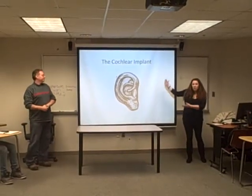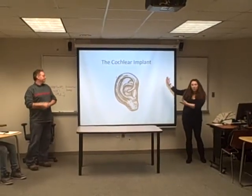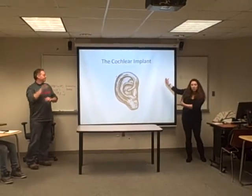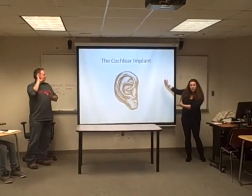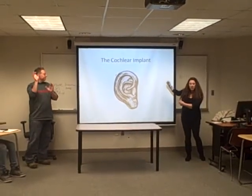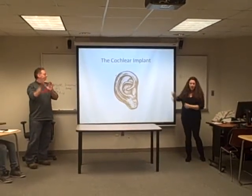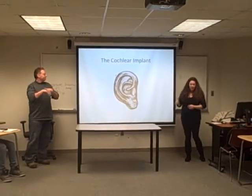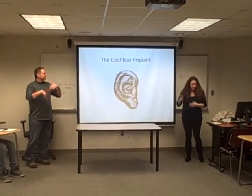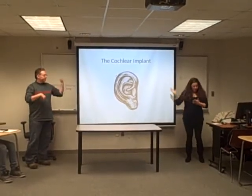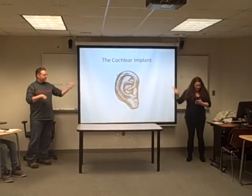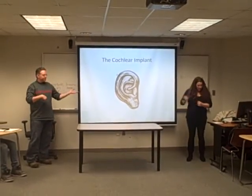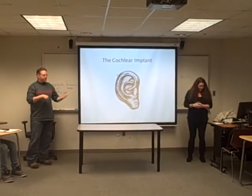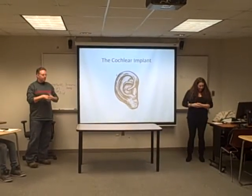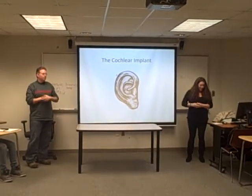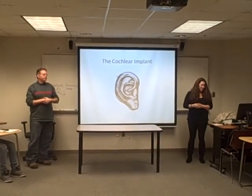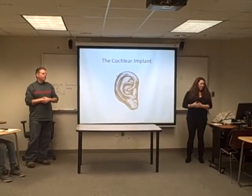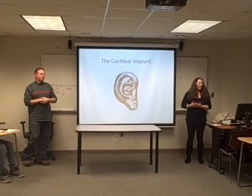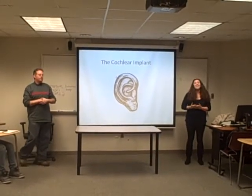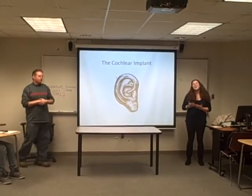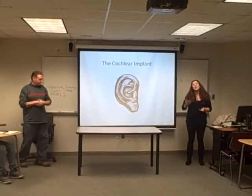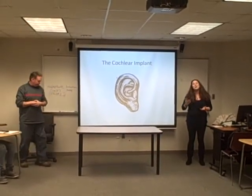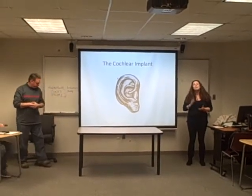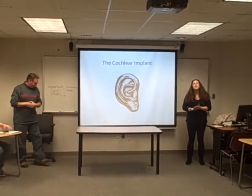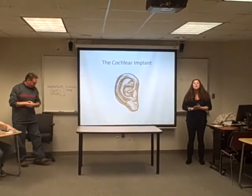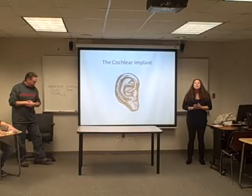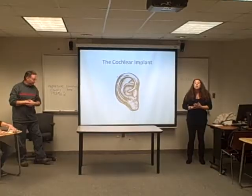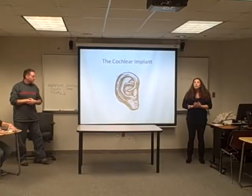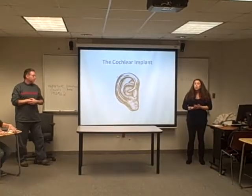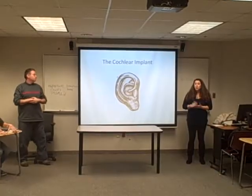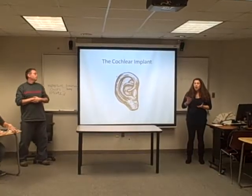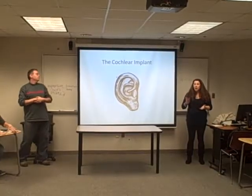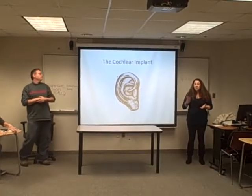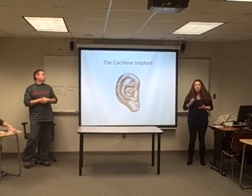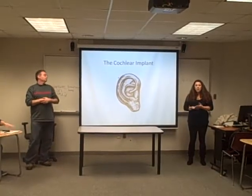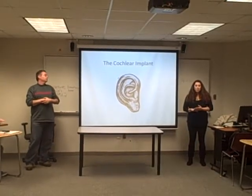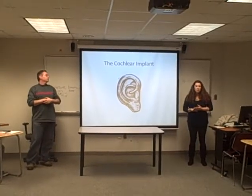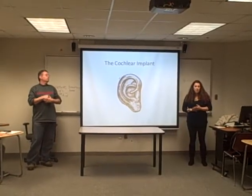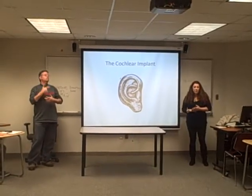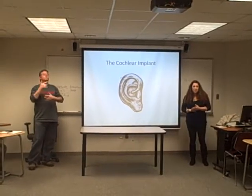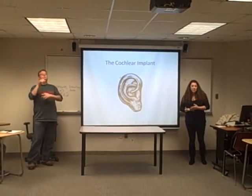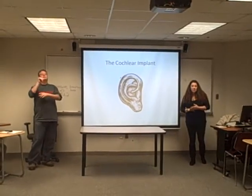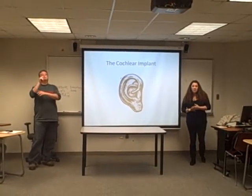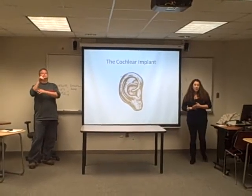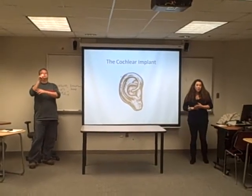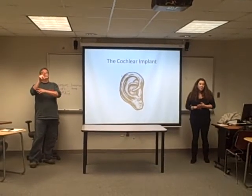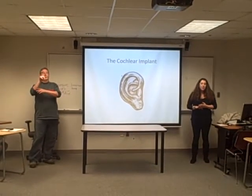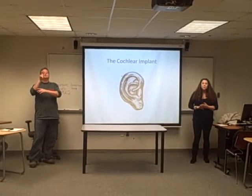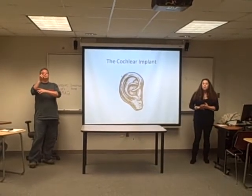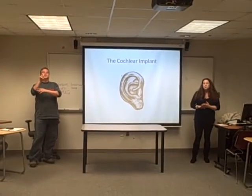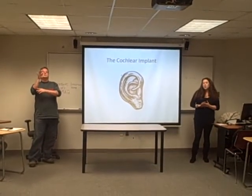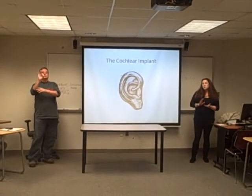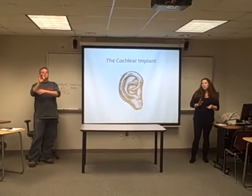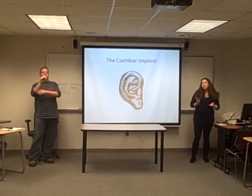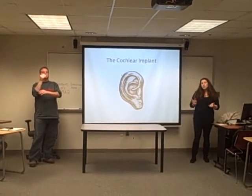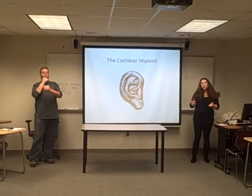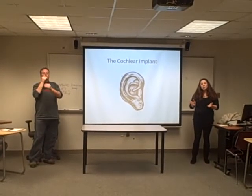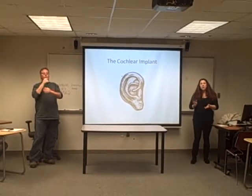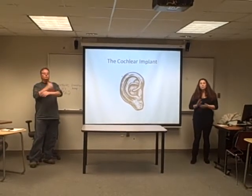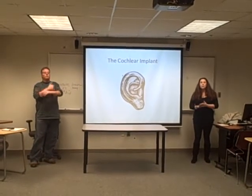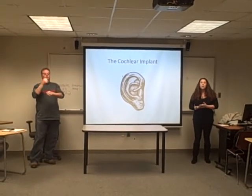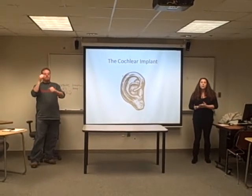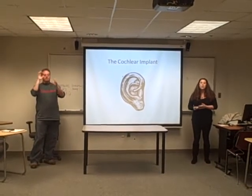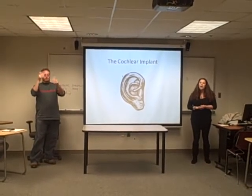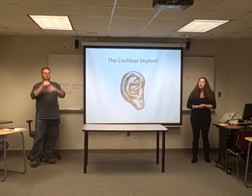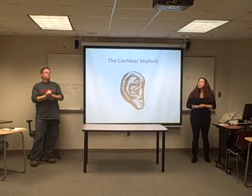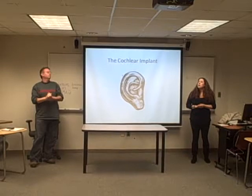This is my first slide, just says cochlear implant. So, as of April 2009, the Food and Drug Administration